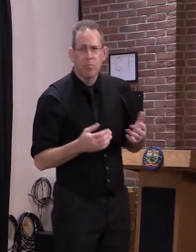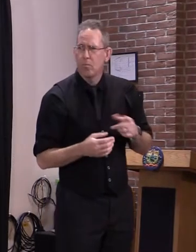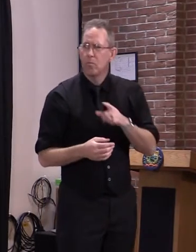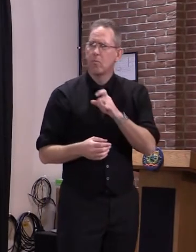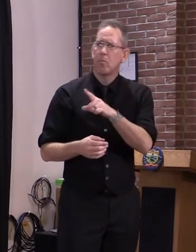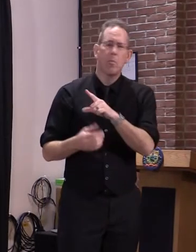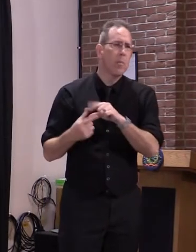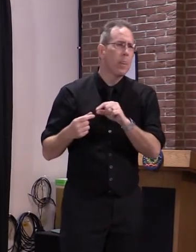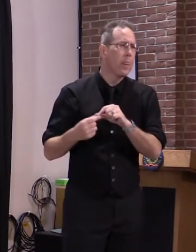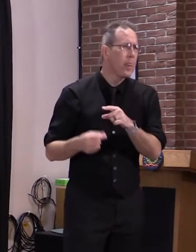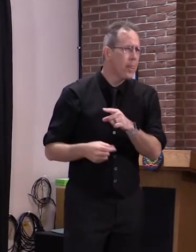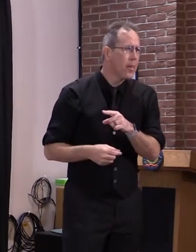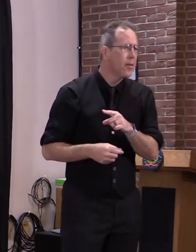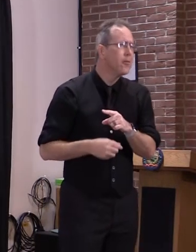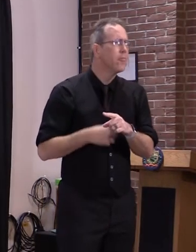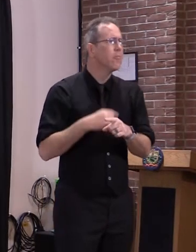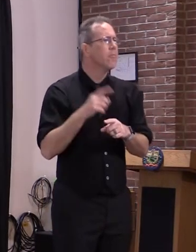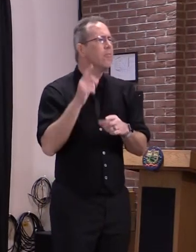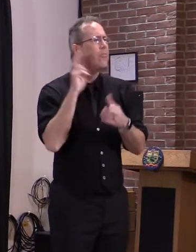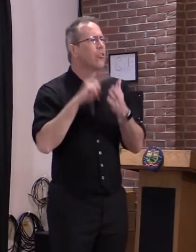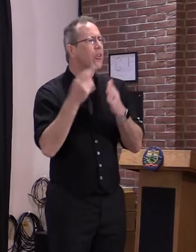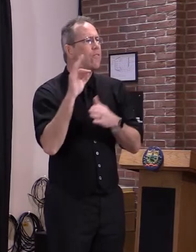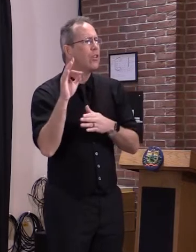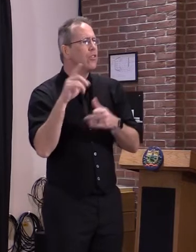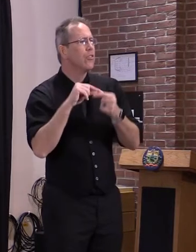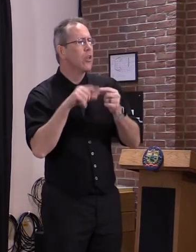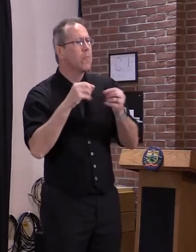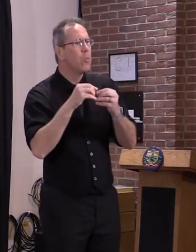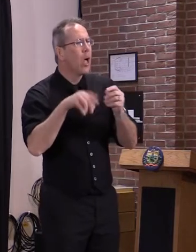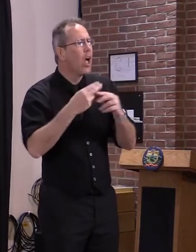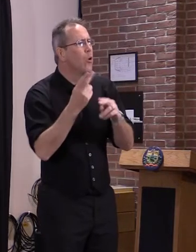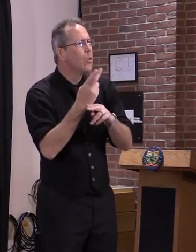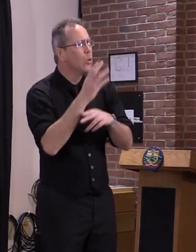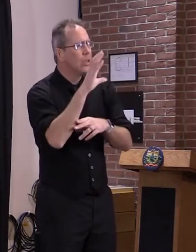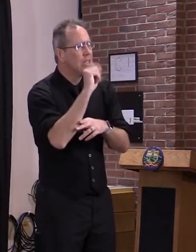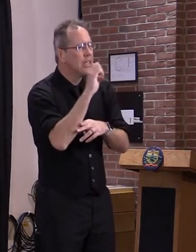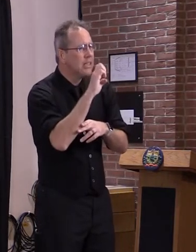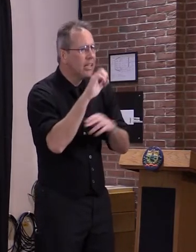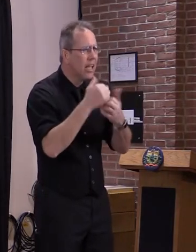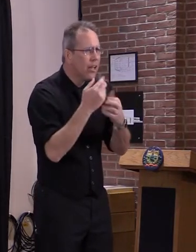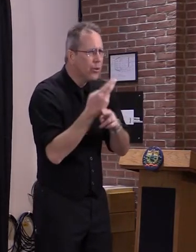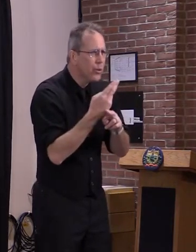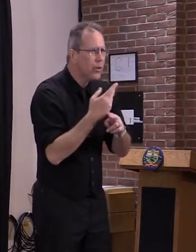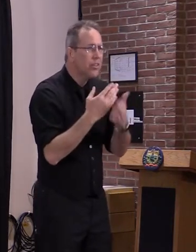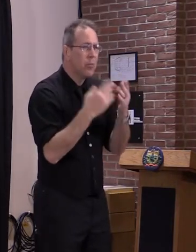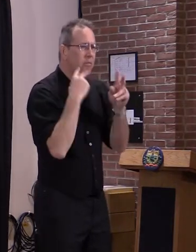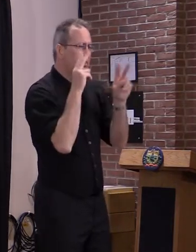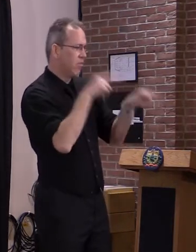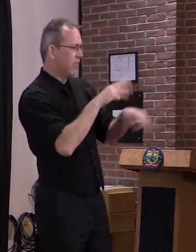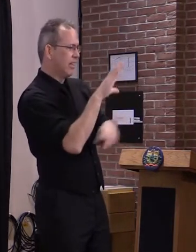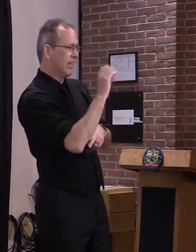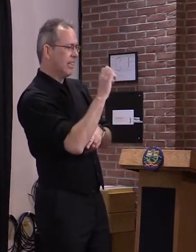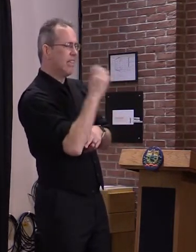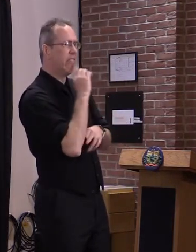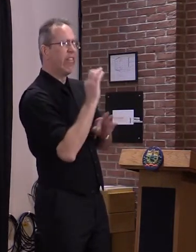say, the sooner that we can destigmatize this and put this into